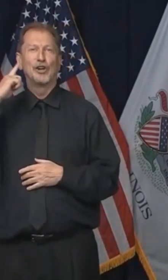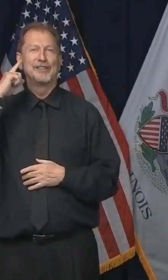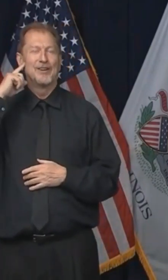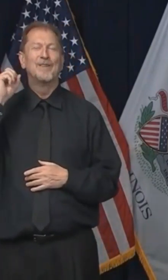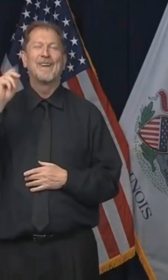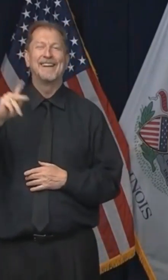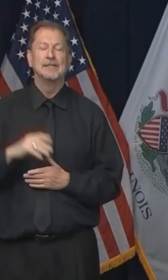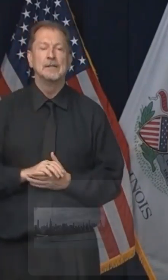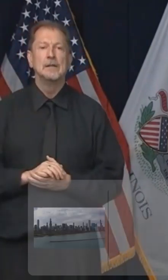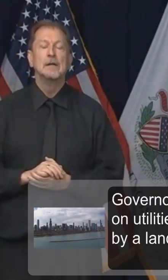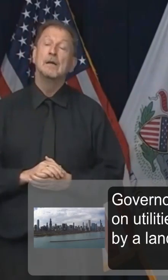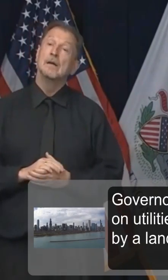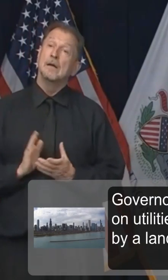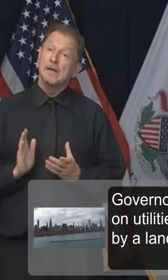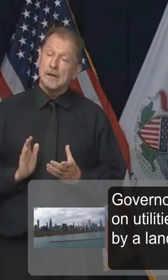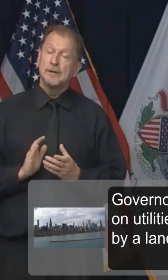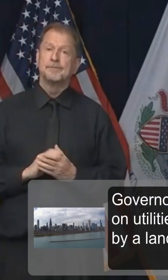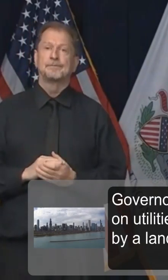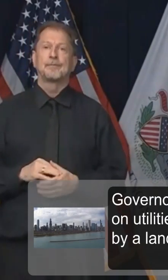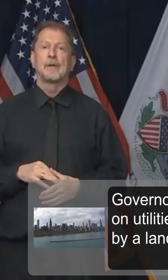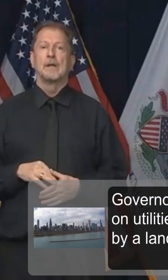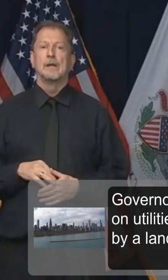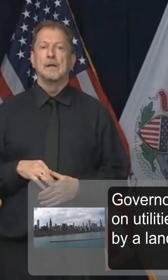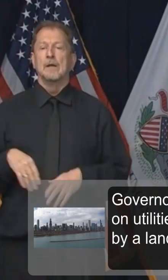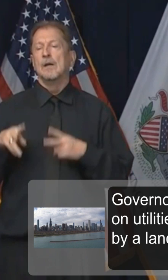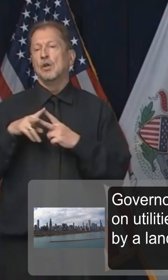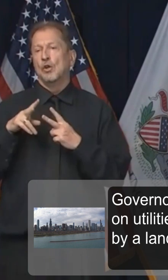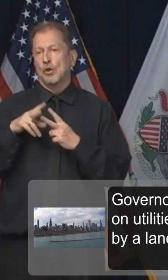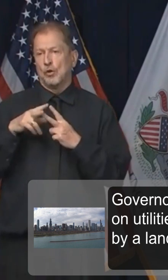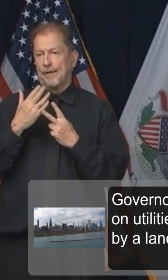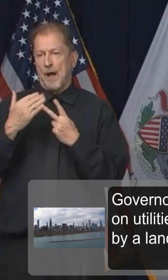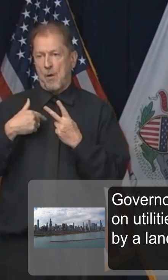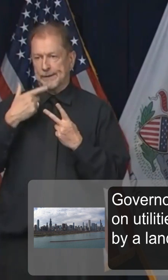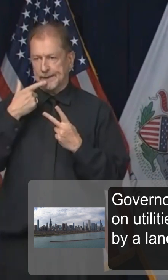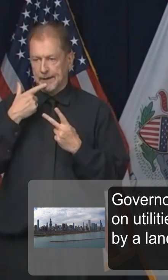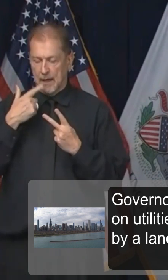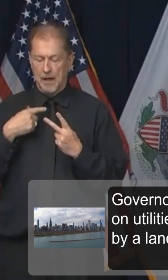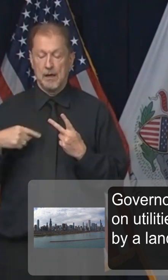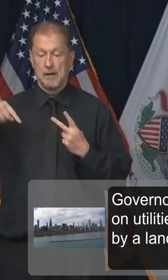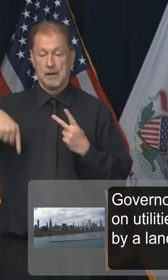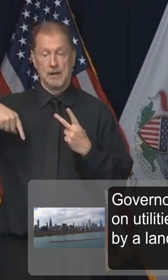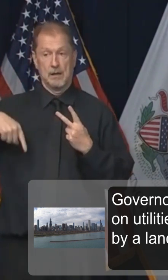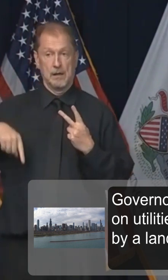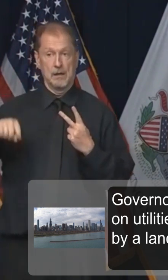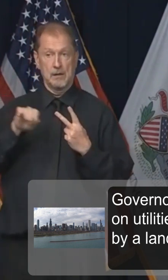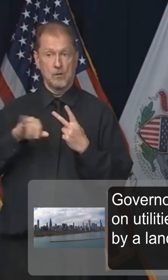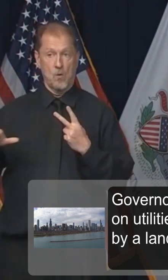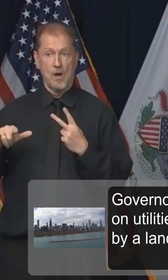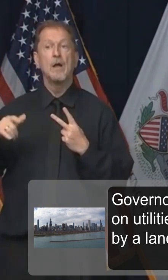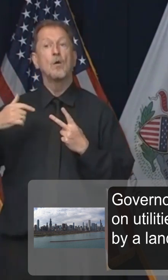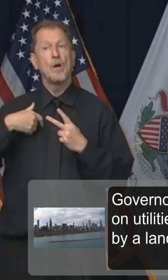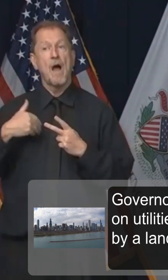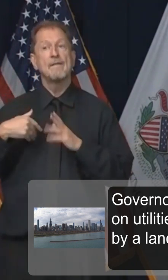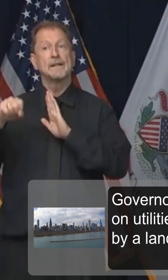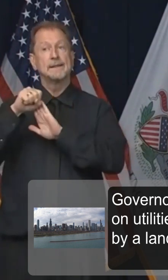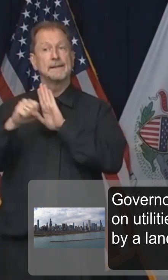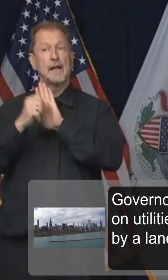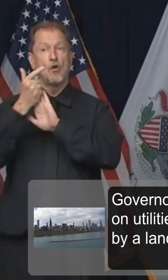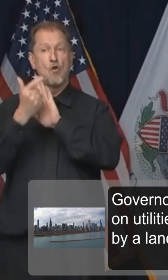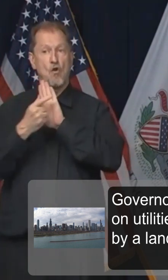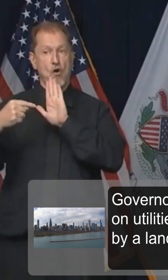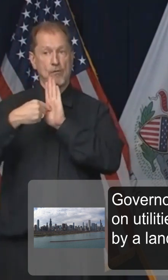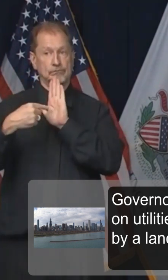it. Two things. One is that we have a state law in